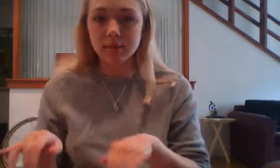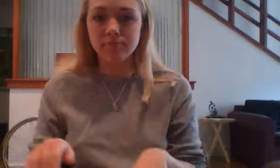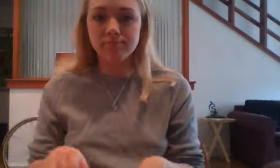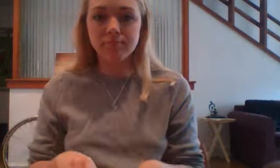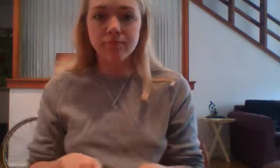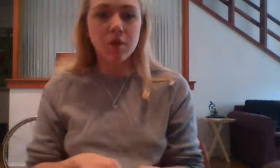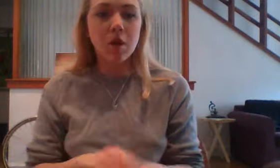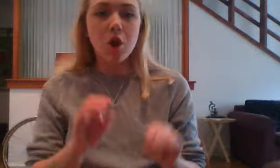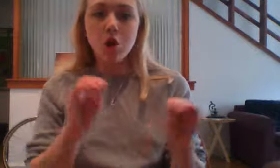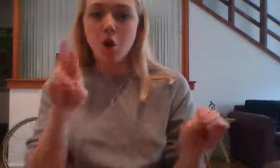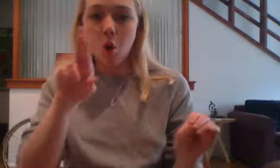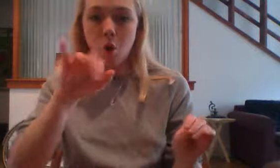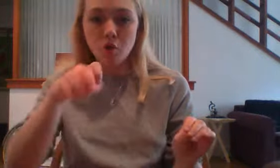ramp, there's no